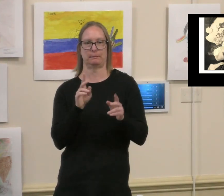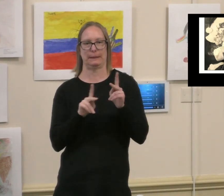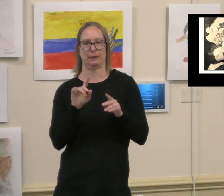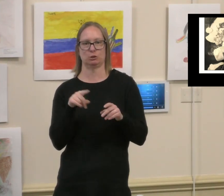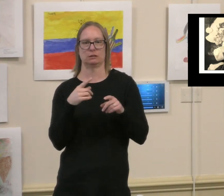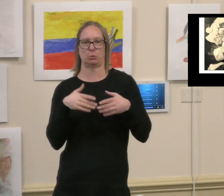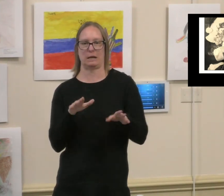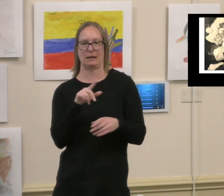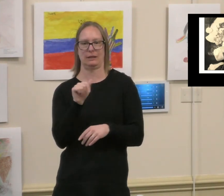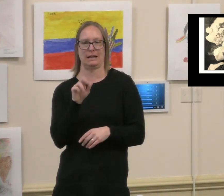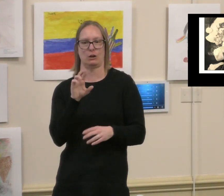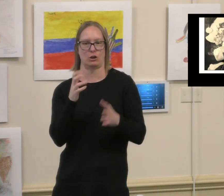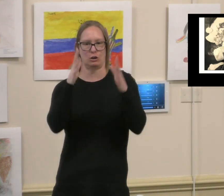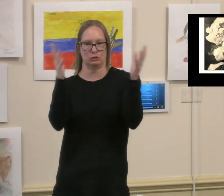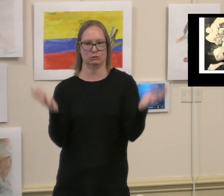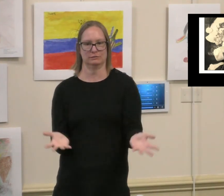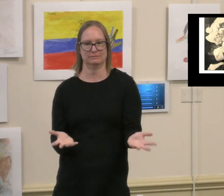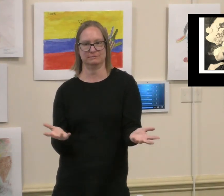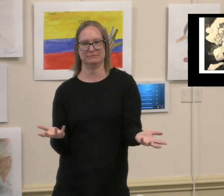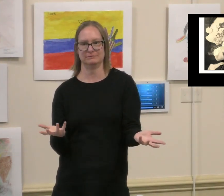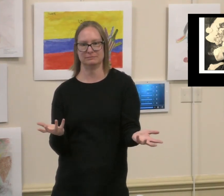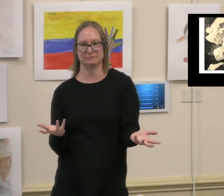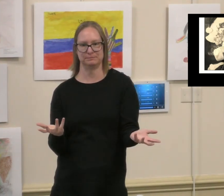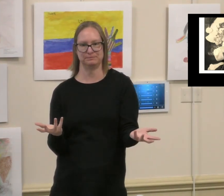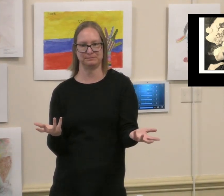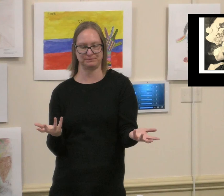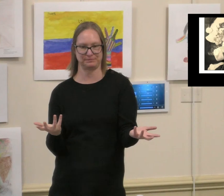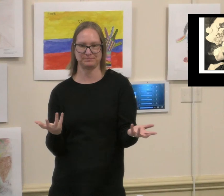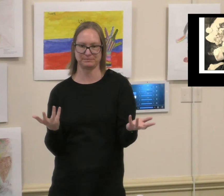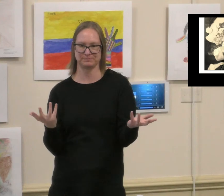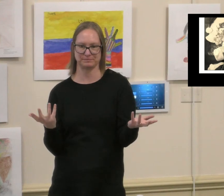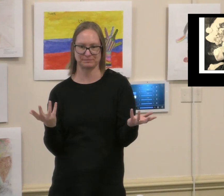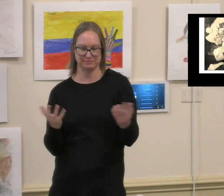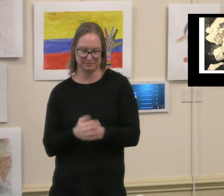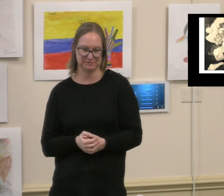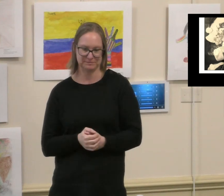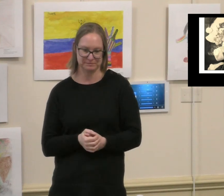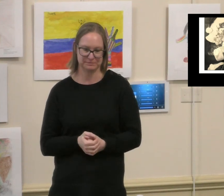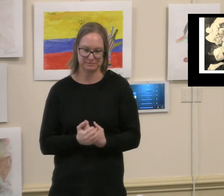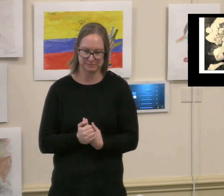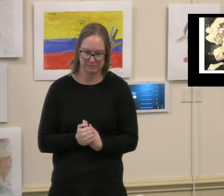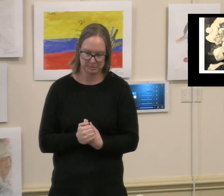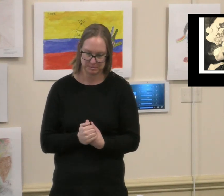So I think if we just look at the overall picture of how to communicate with people for who they are.